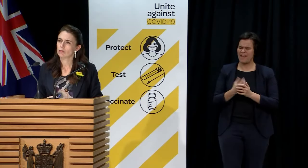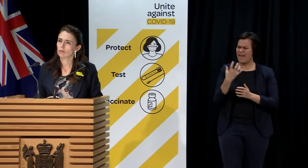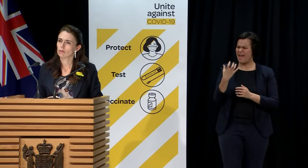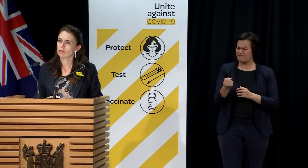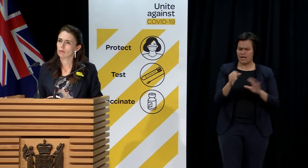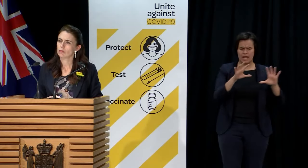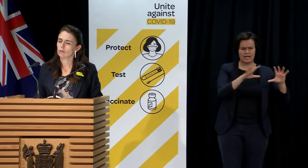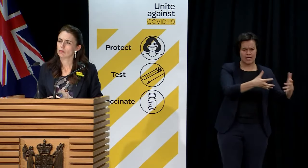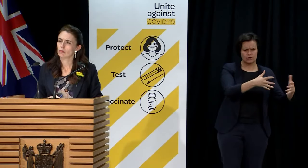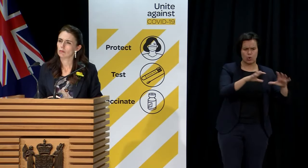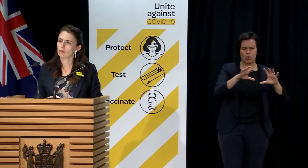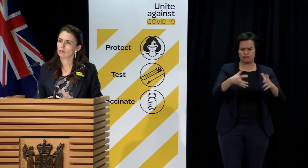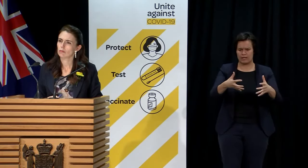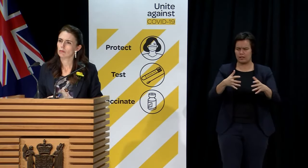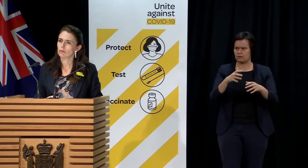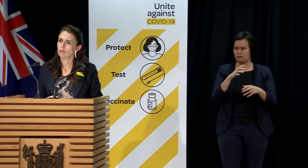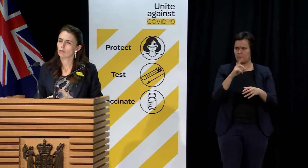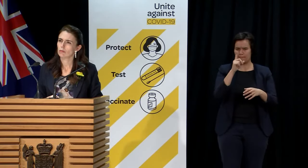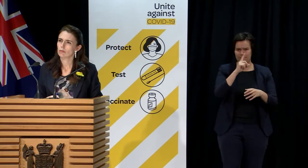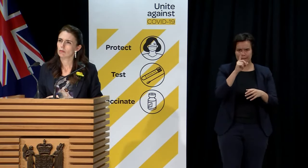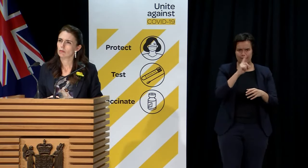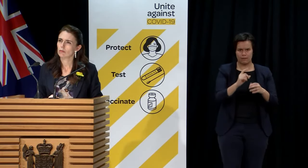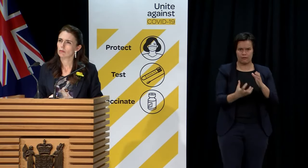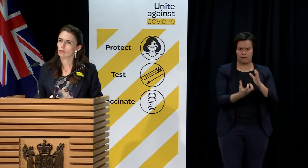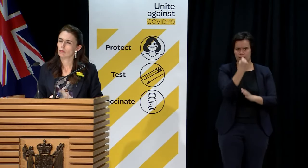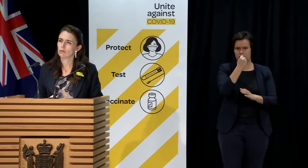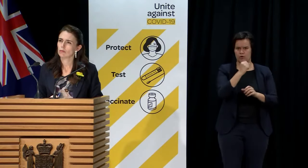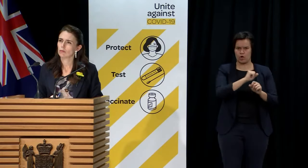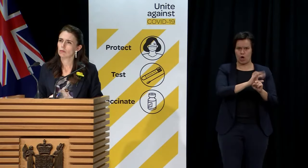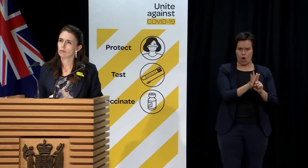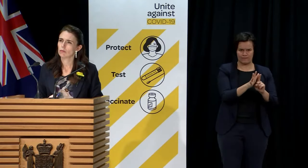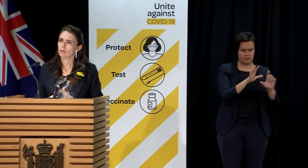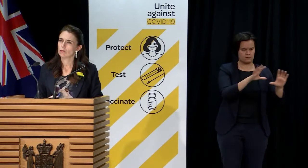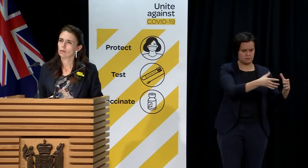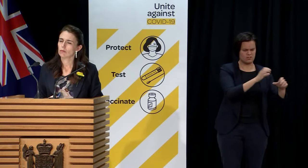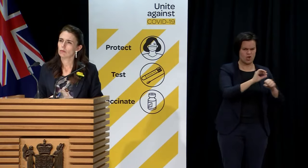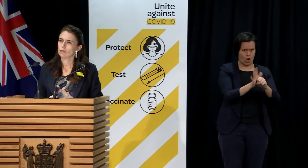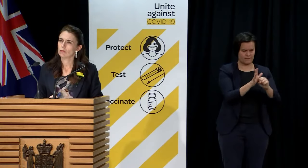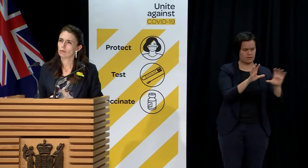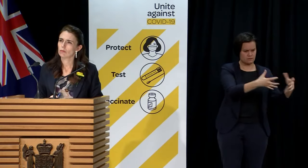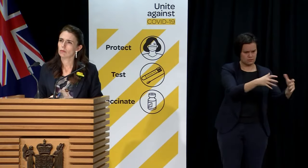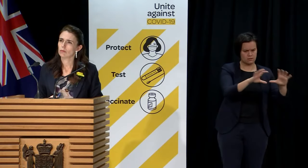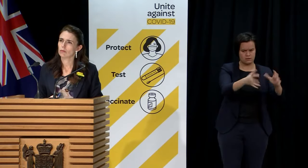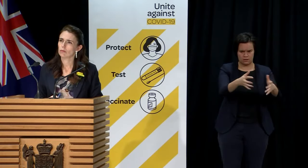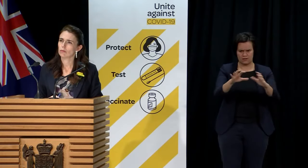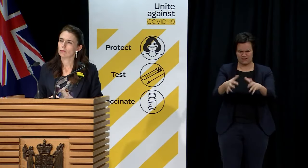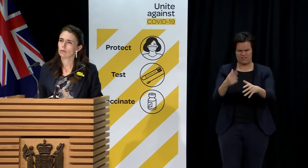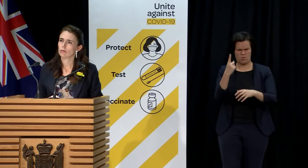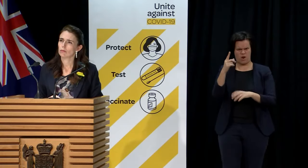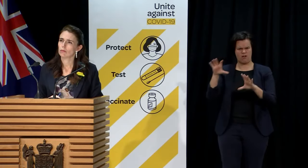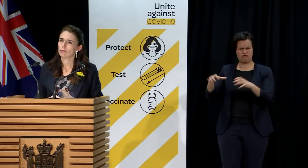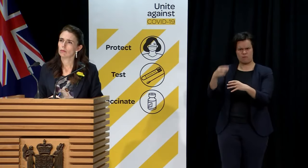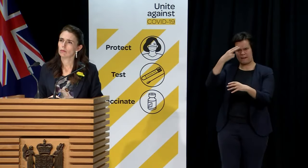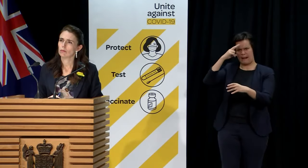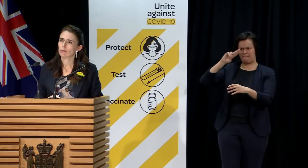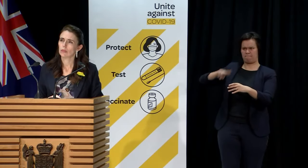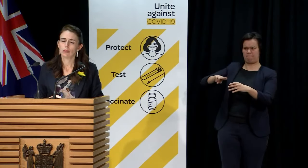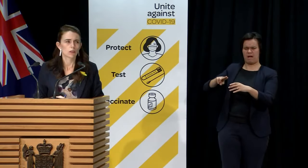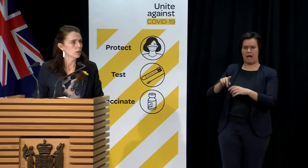there are 163 people listed as in that category. Can you explain where they would